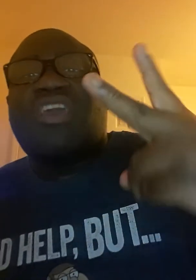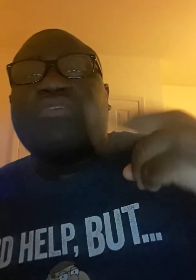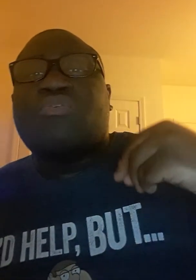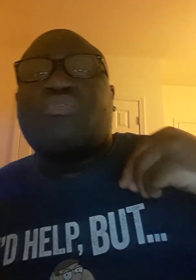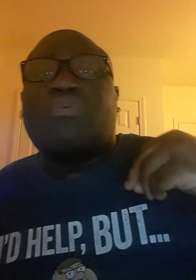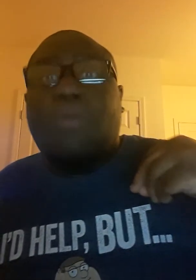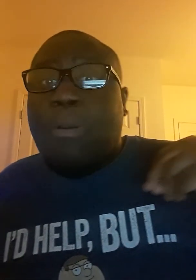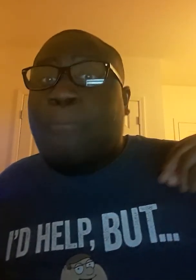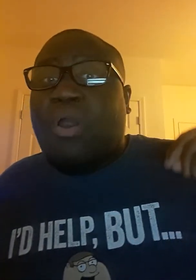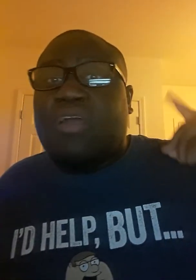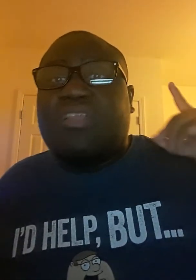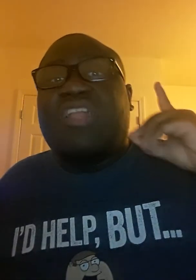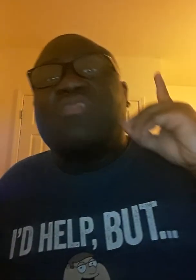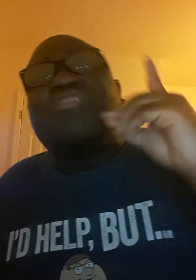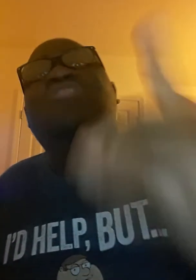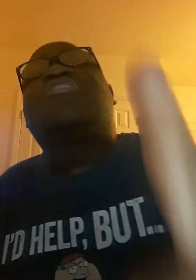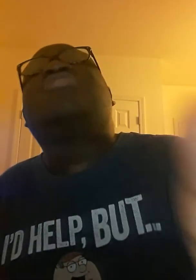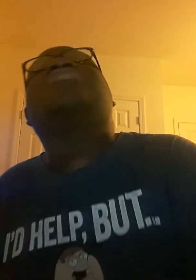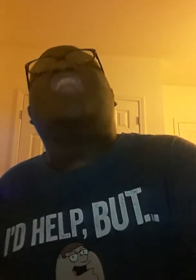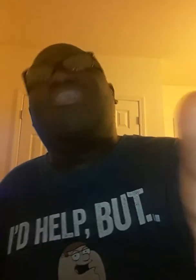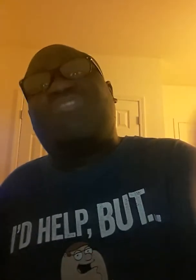channel, but this